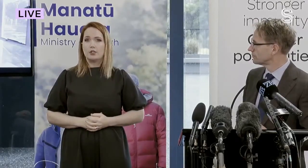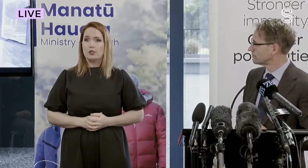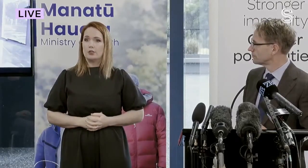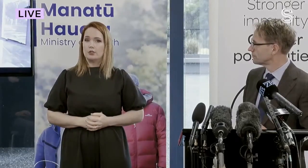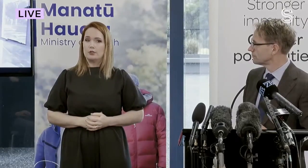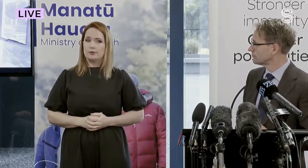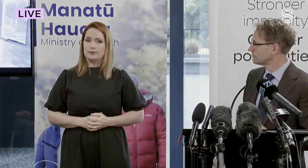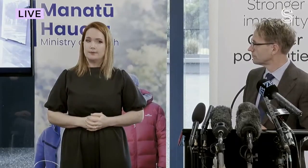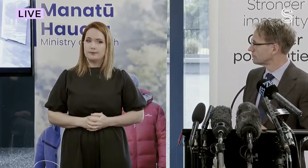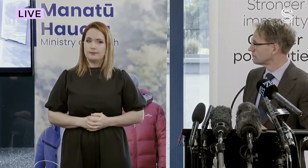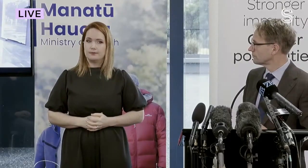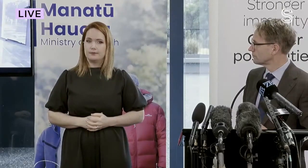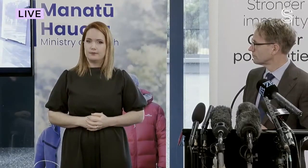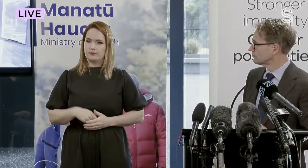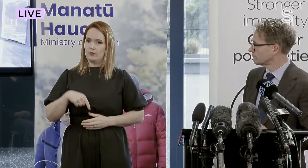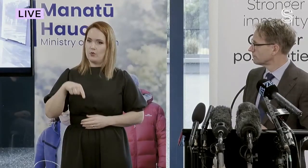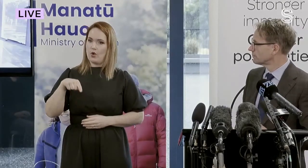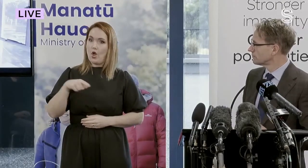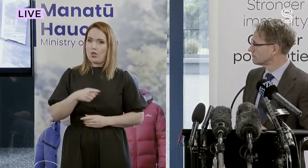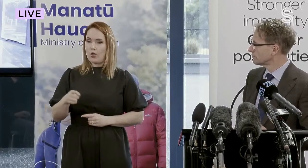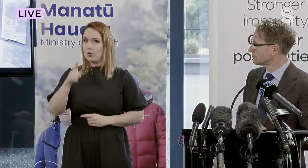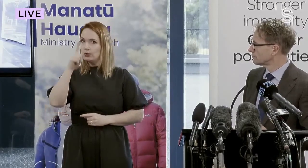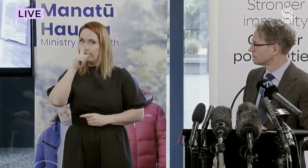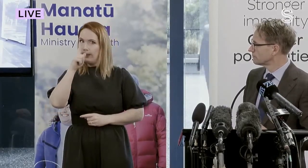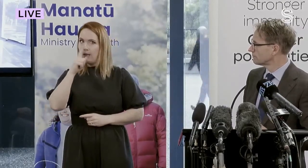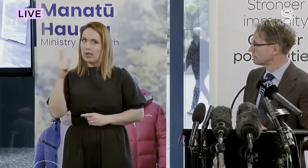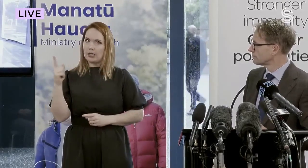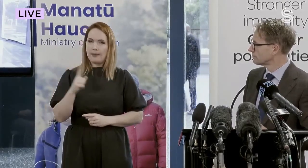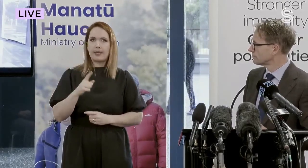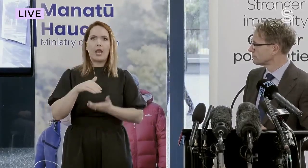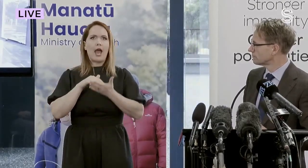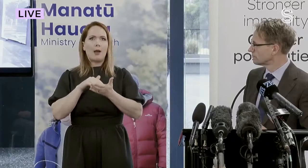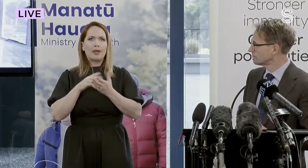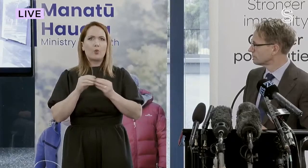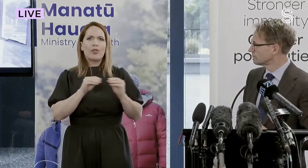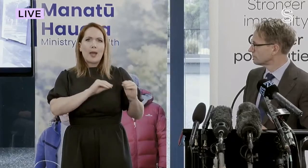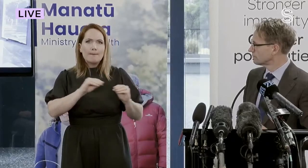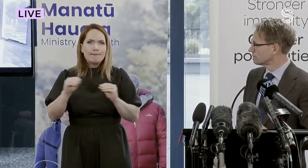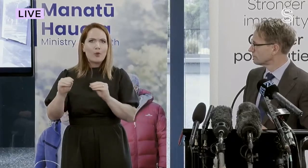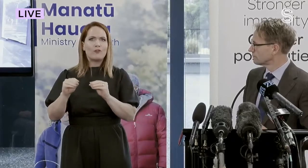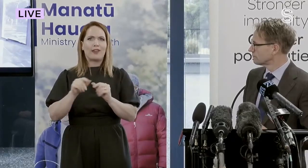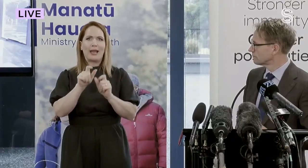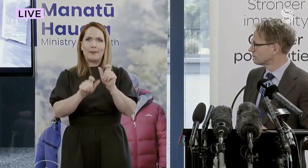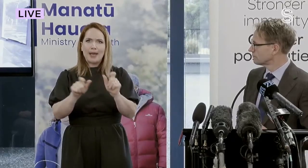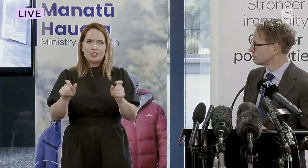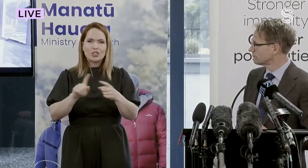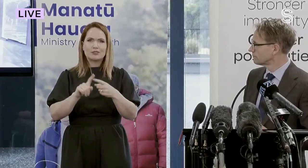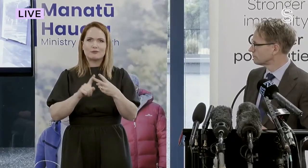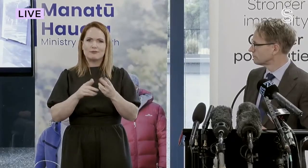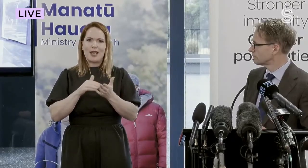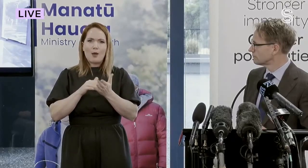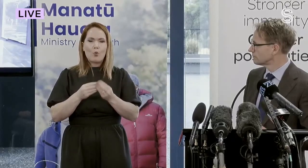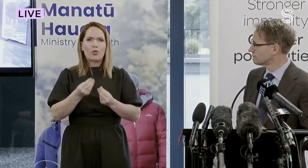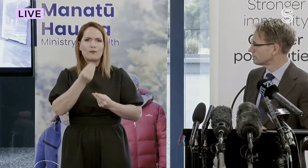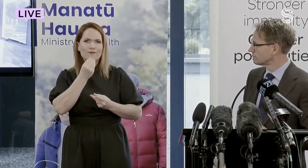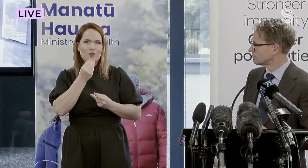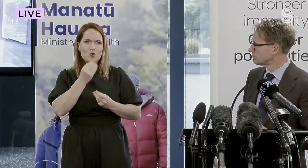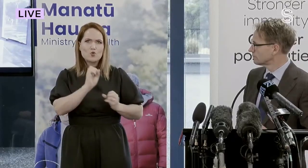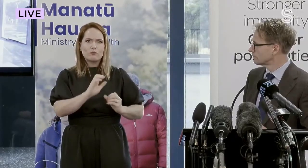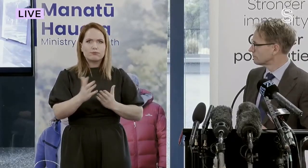activities as supporting, assisting with mobilising patients, hygiene meals, those sorts of non-clinical things,